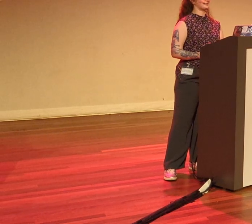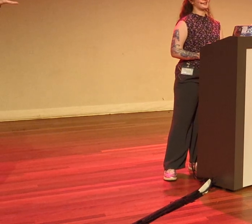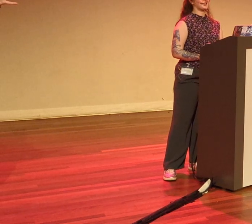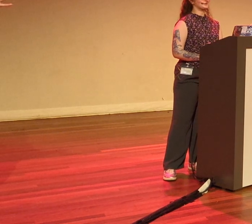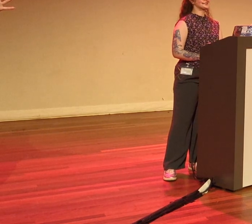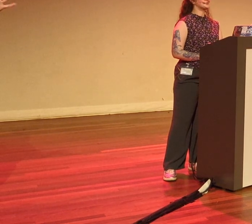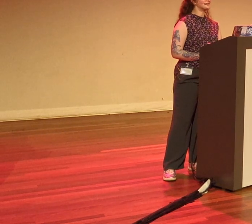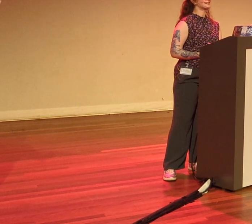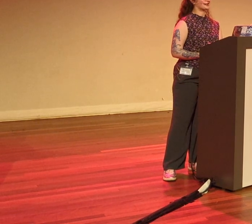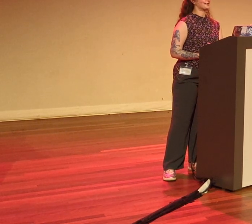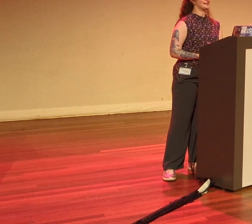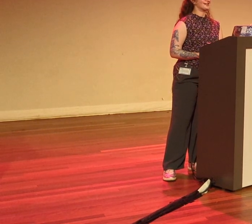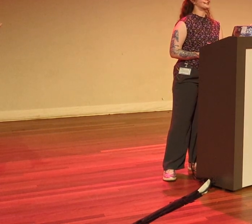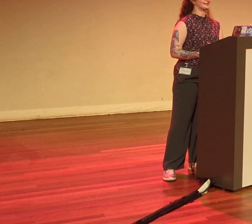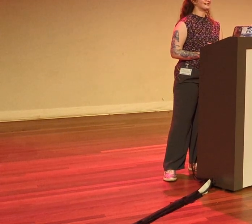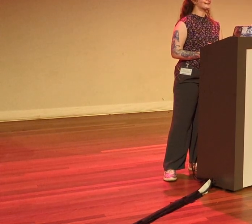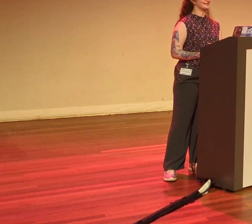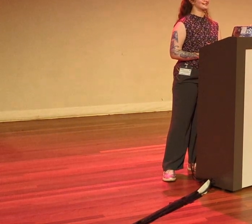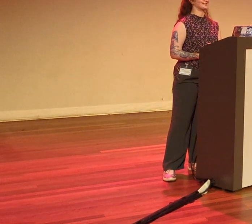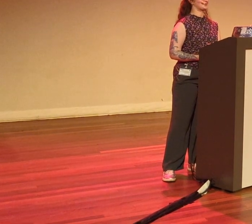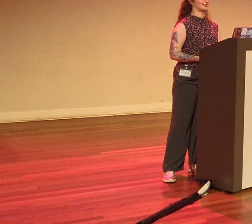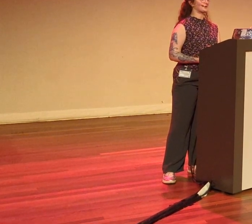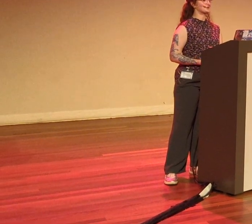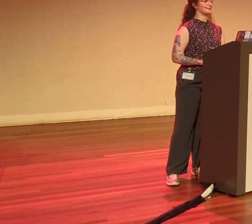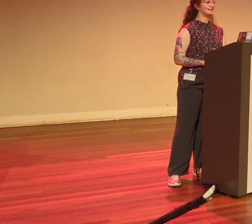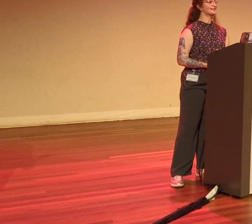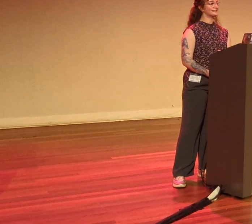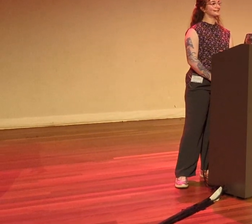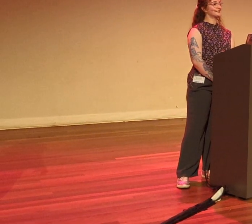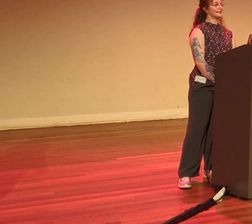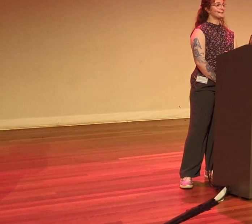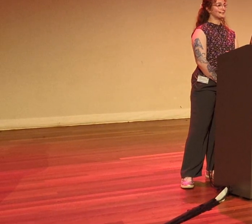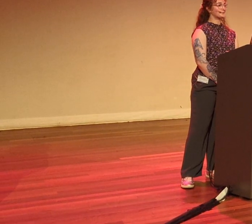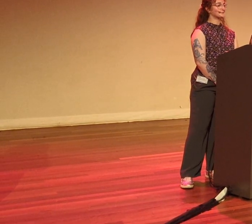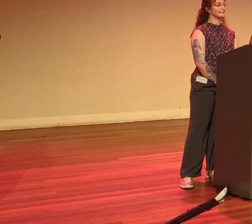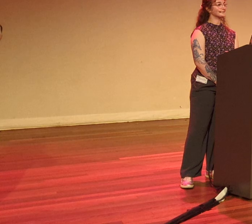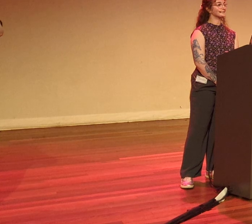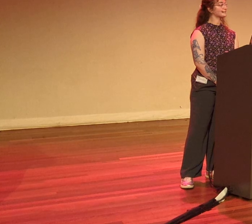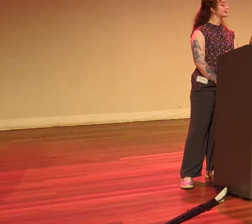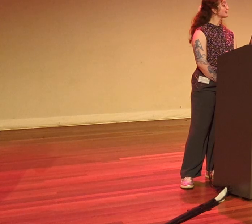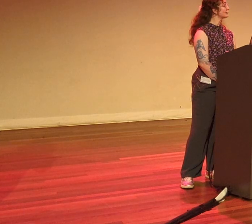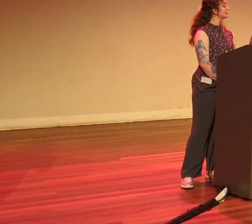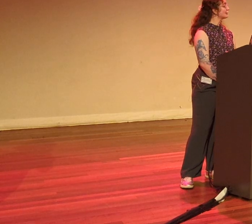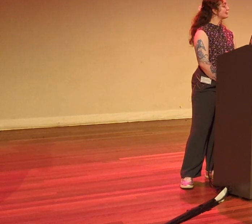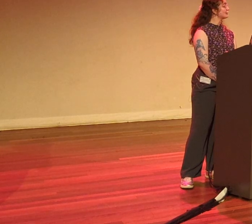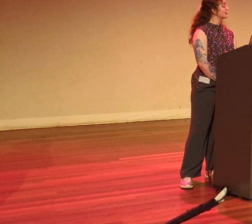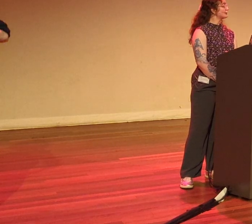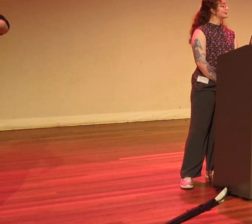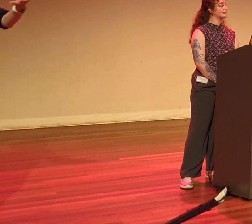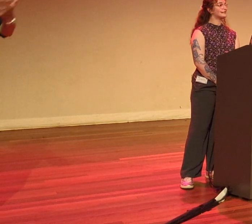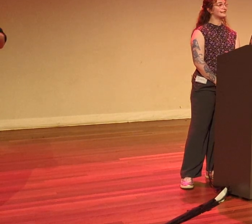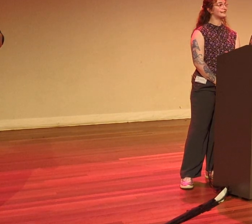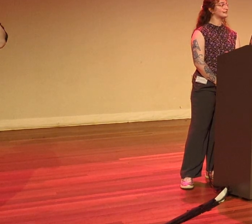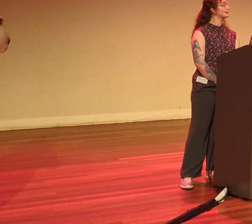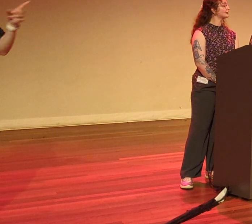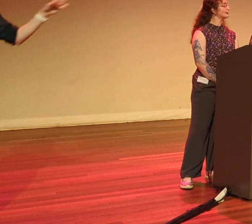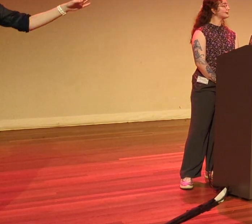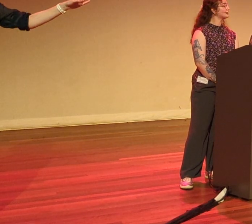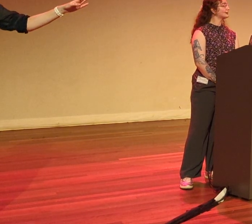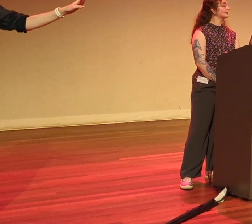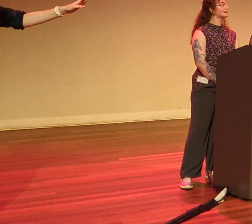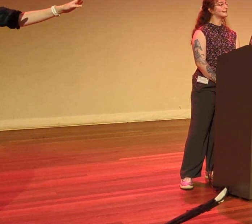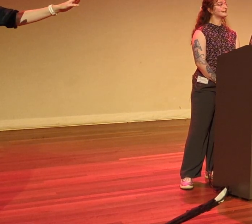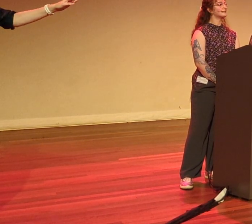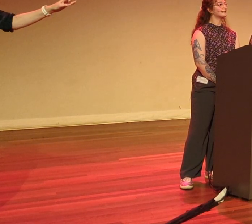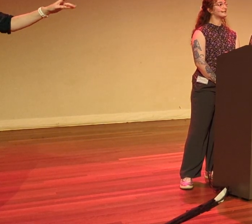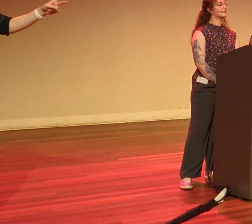can definitely get you the specific documentation if this is something you want to read. Okay, thank you. So before you ask the second question, I'd like to